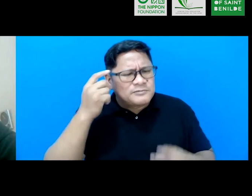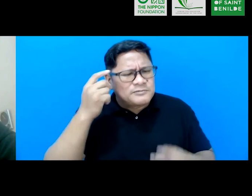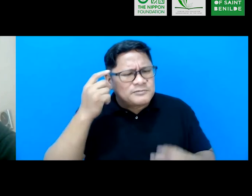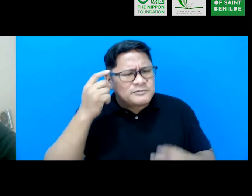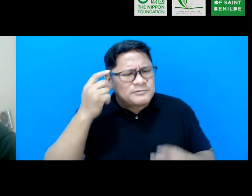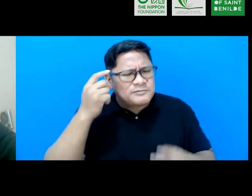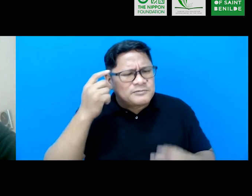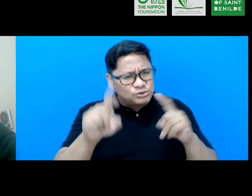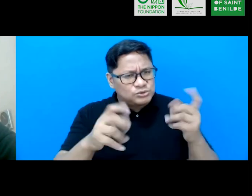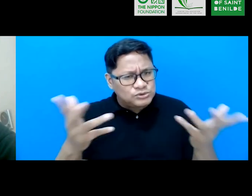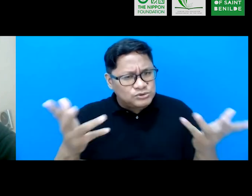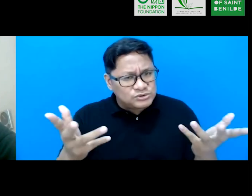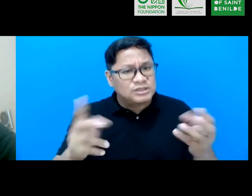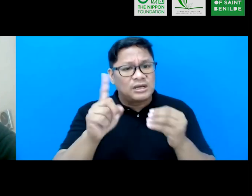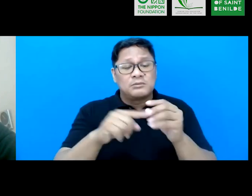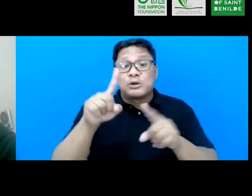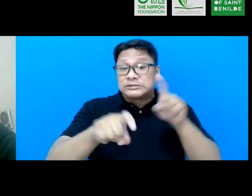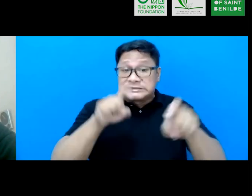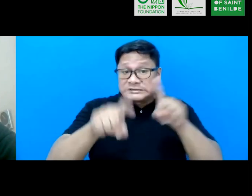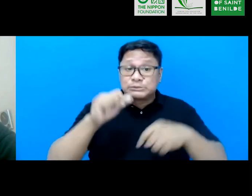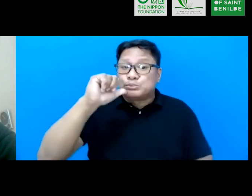about the exam tomorrow